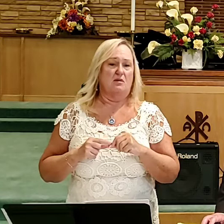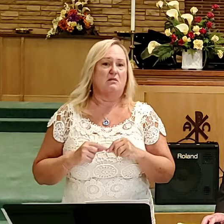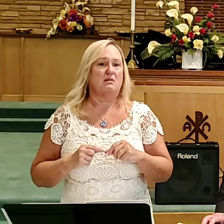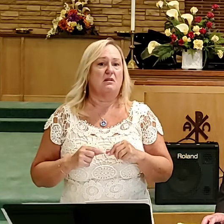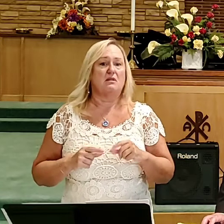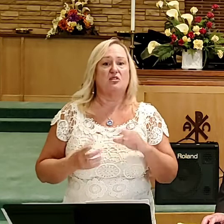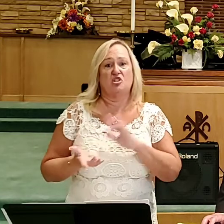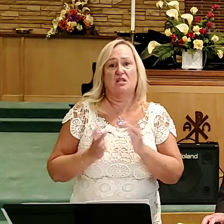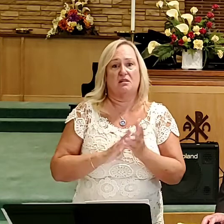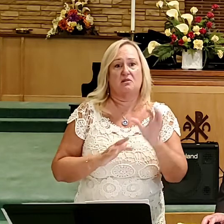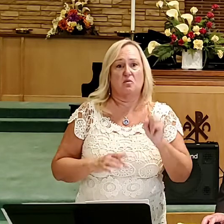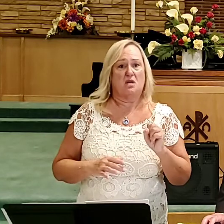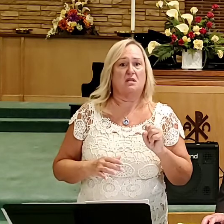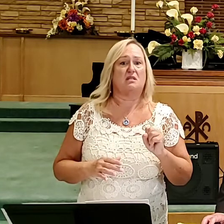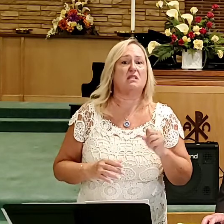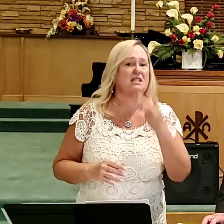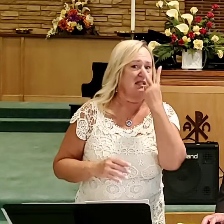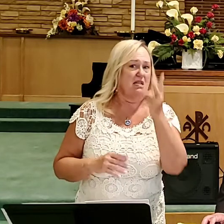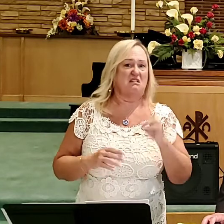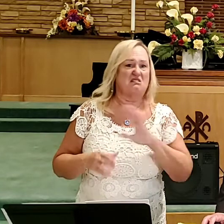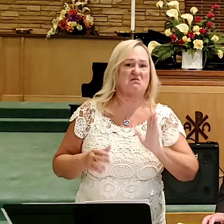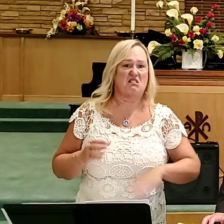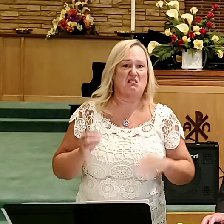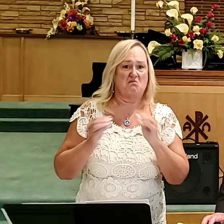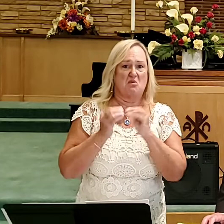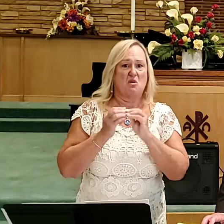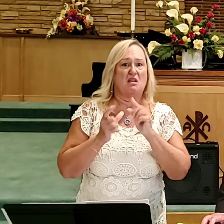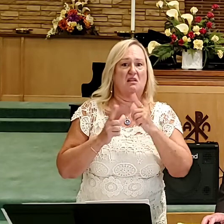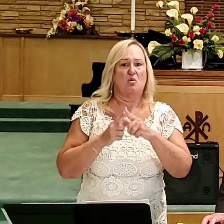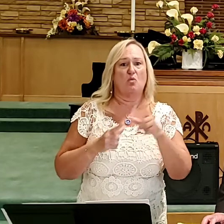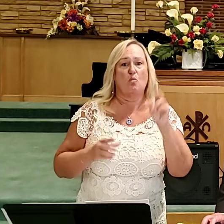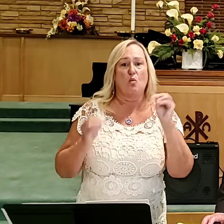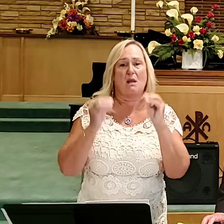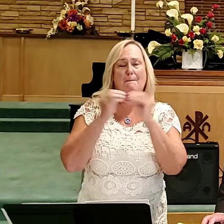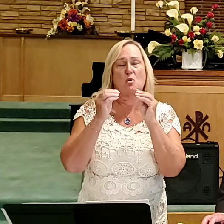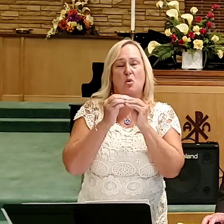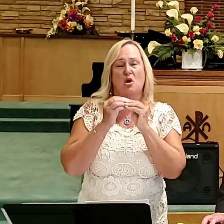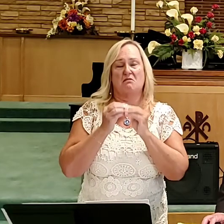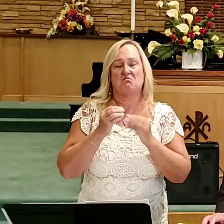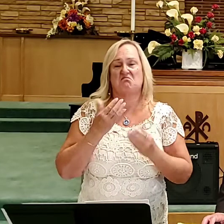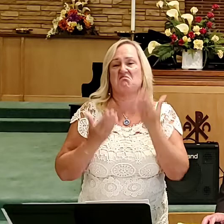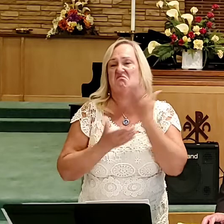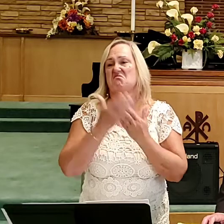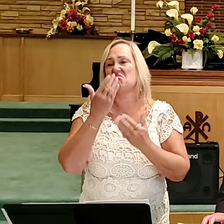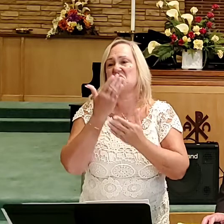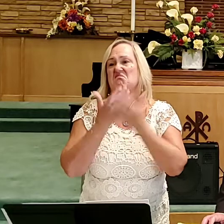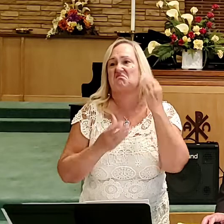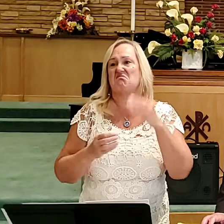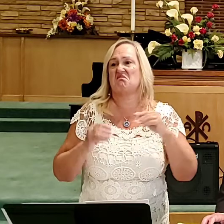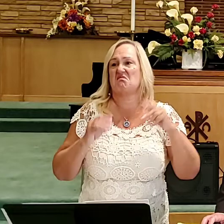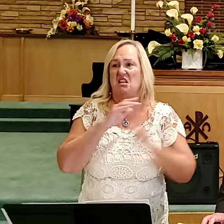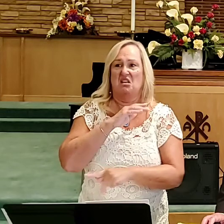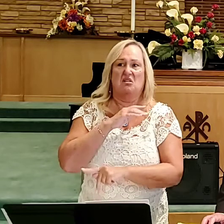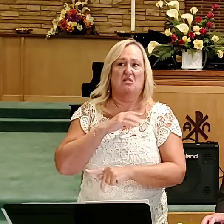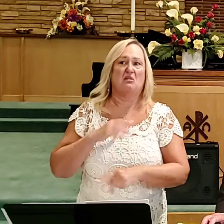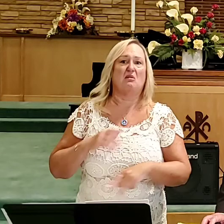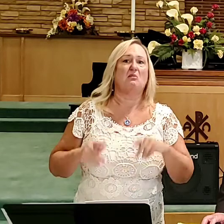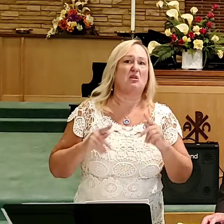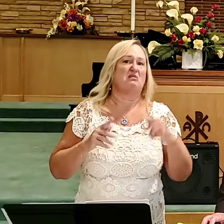Ultimately, Jesus was seen as nothing more than one more easily disposed of